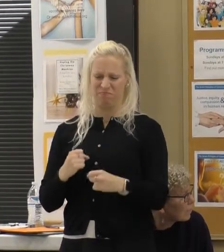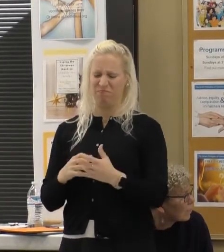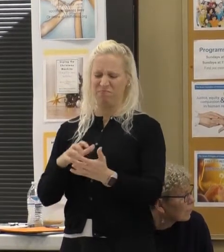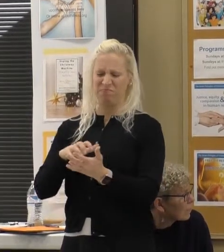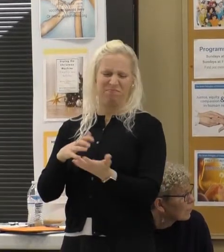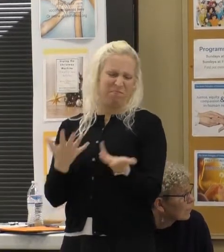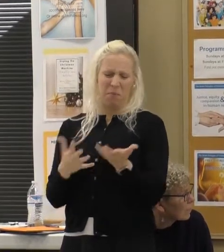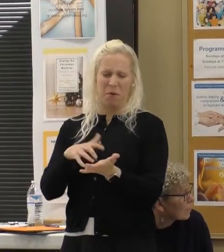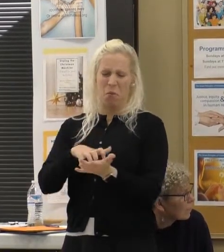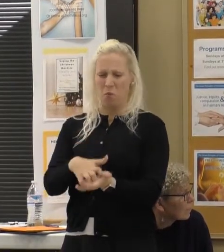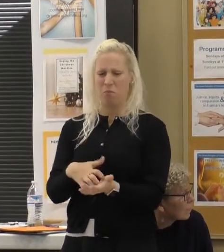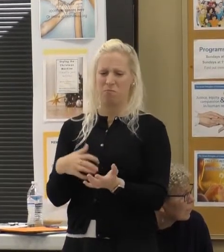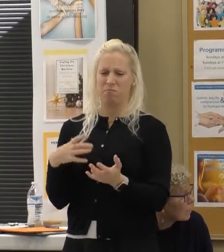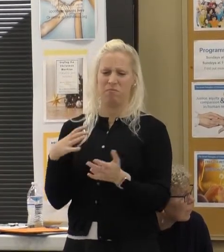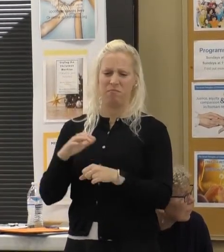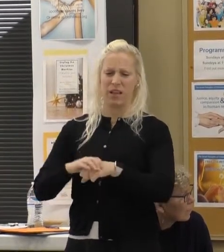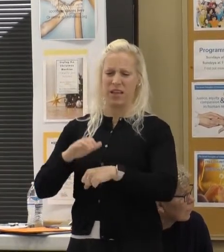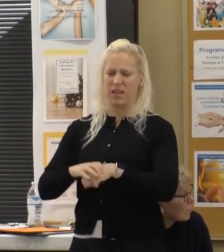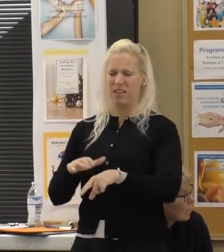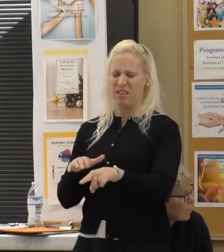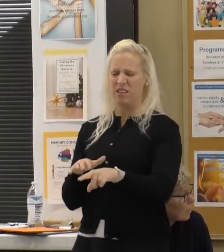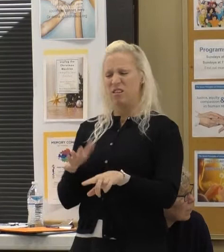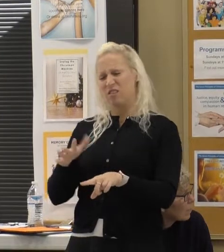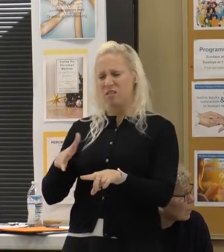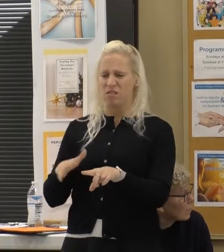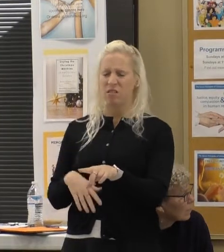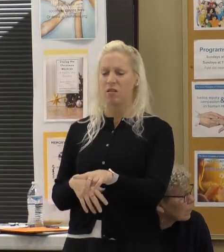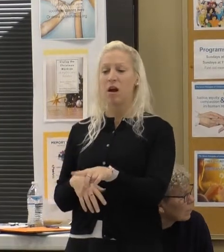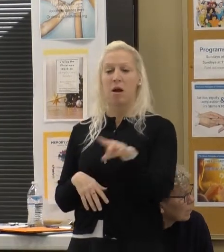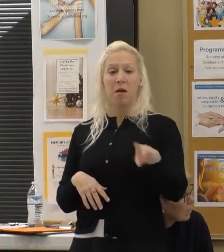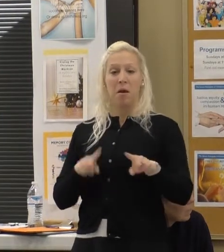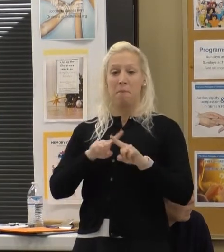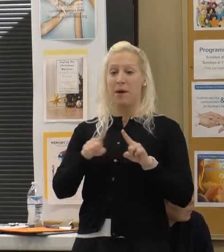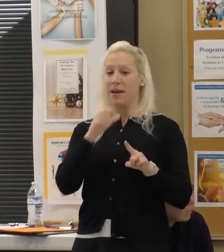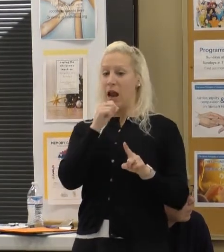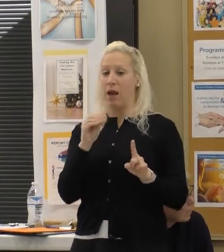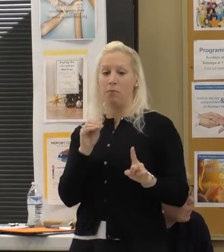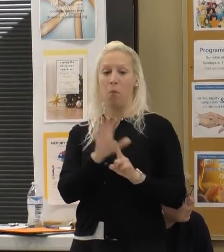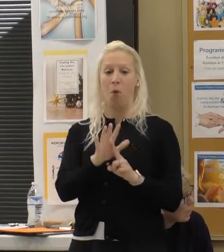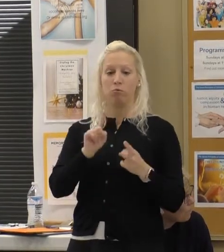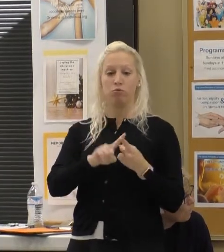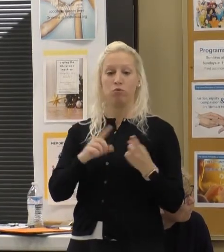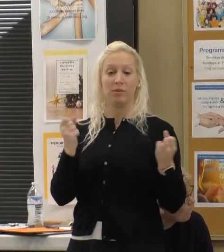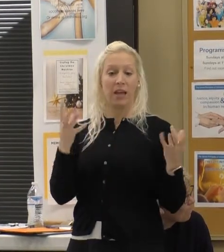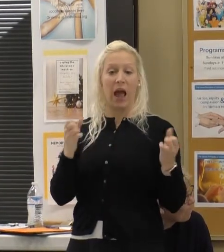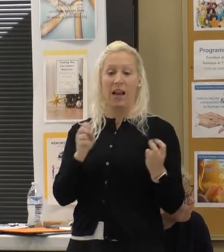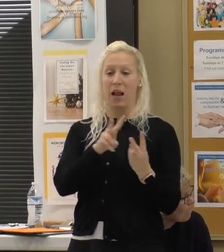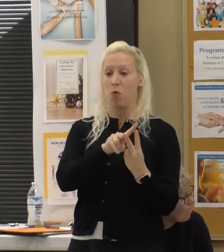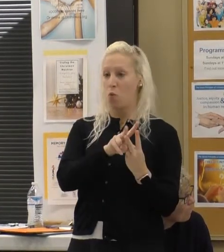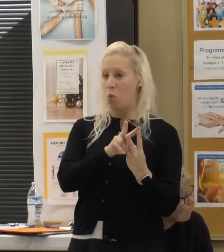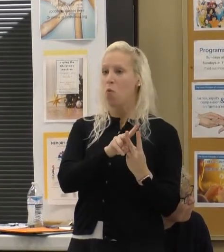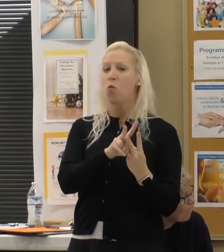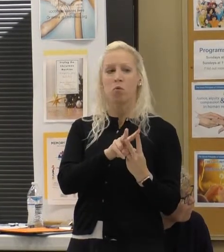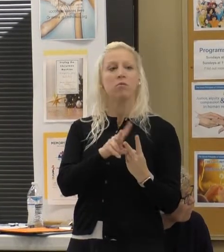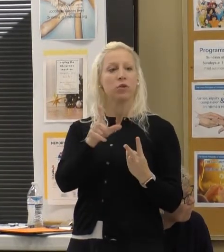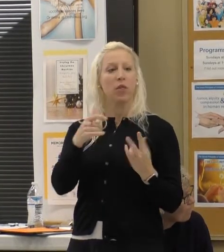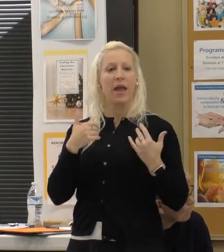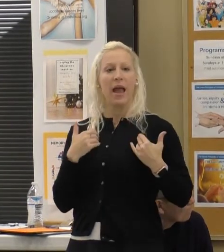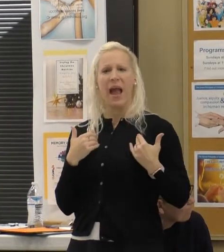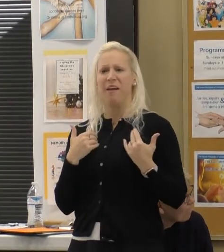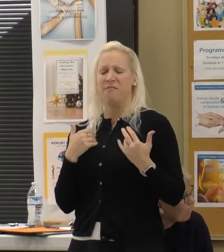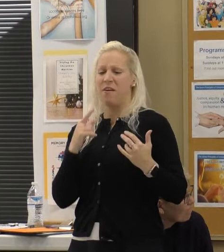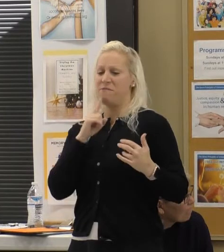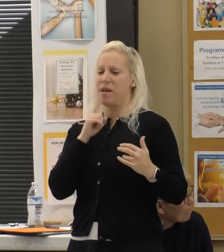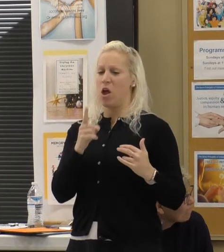they, in school, may have not learned English fluently. It may not have been something they acquired well. And